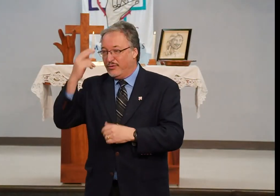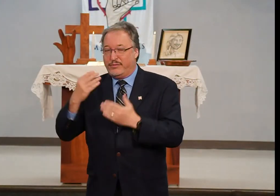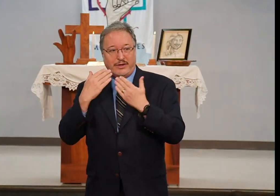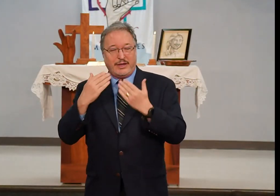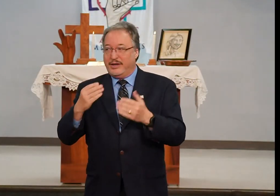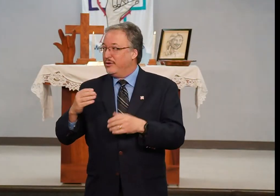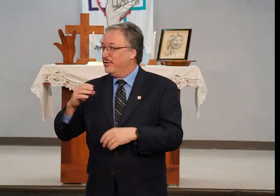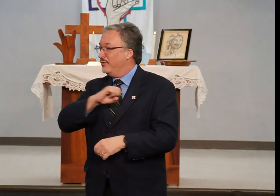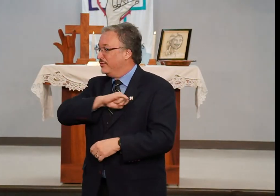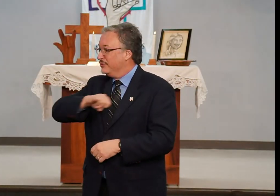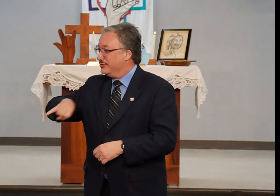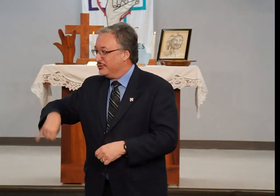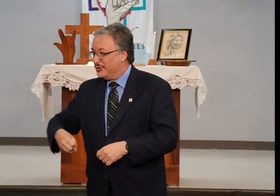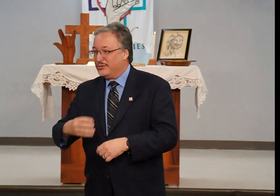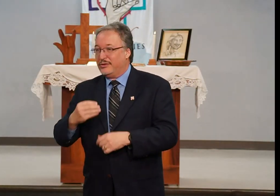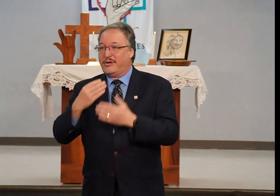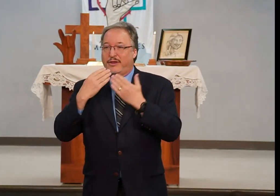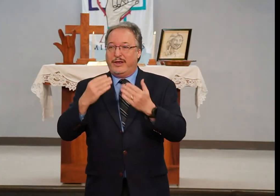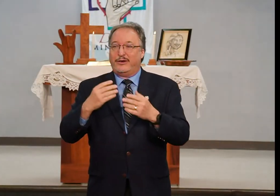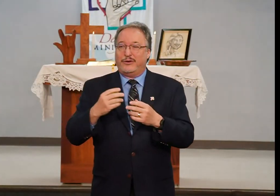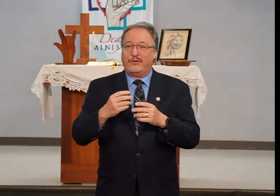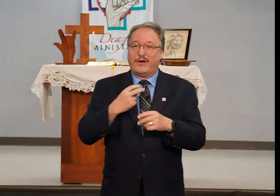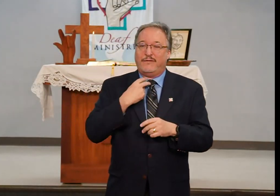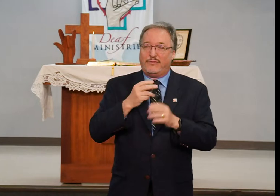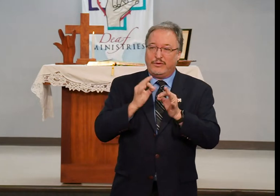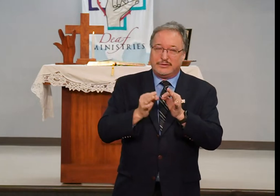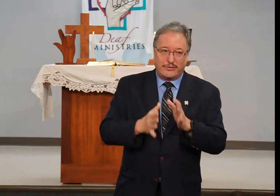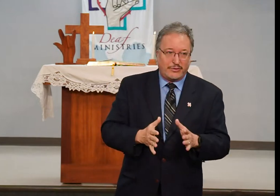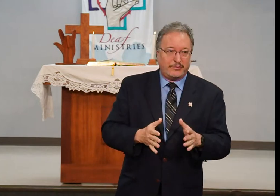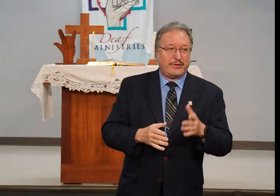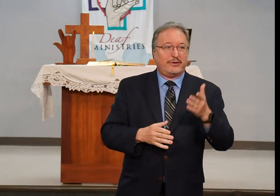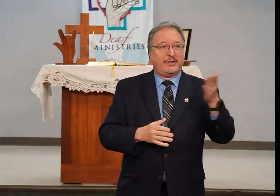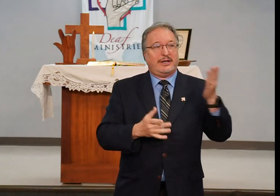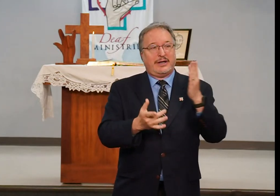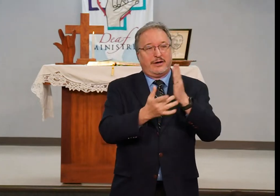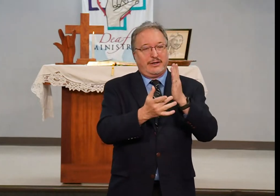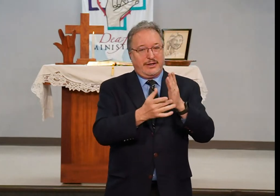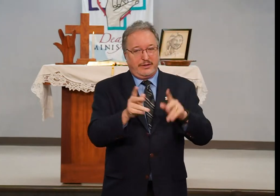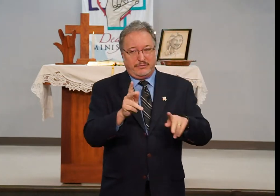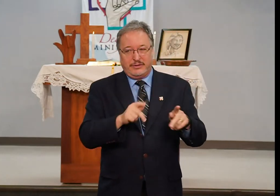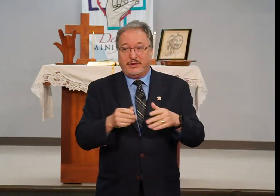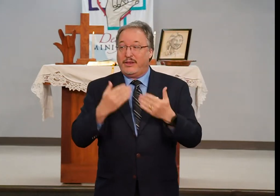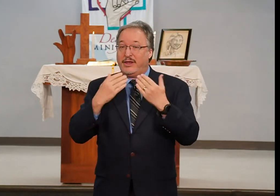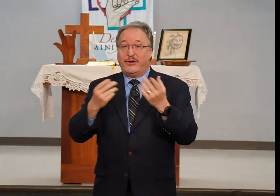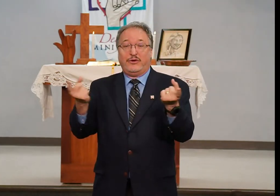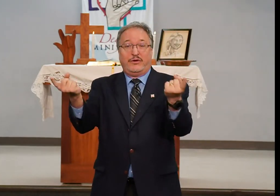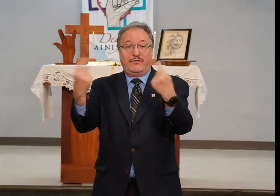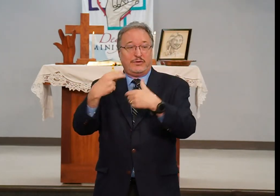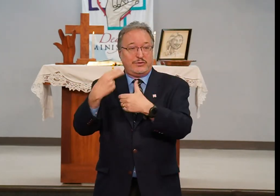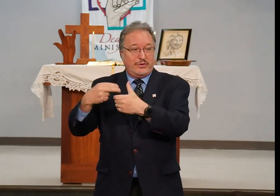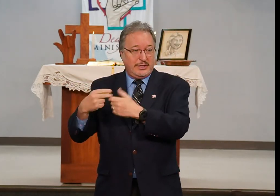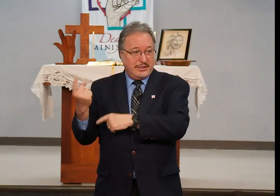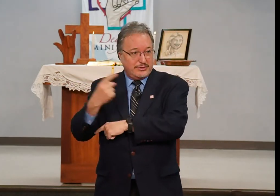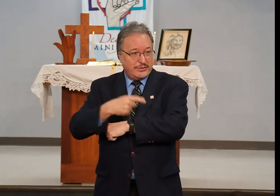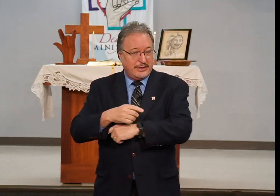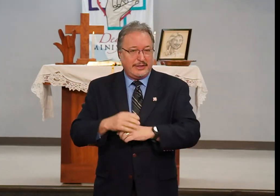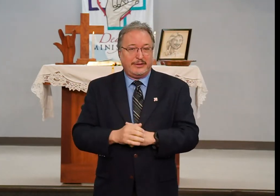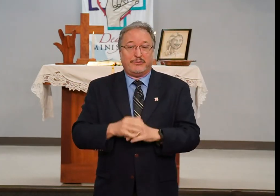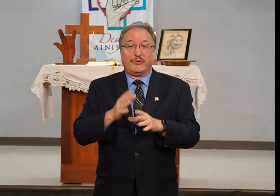Thank you, Naomi and Susan. And we want to thank our voice interpreter for today and those who have come to visit. Thank you